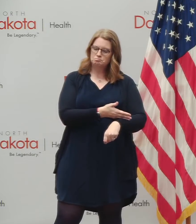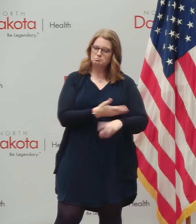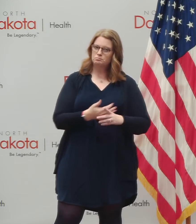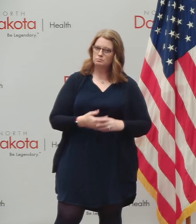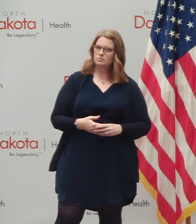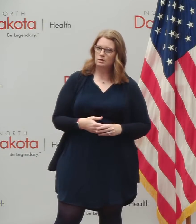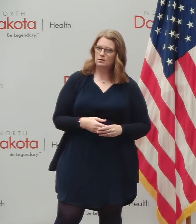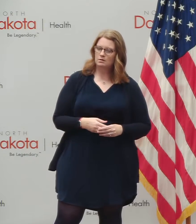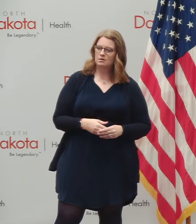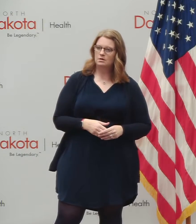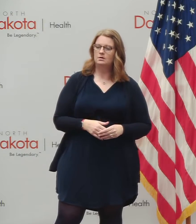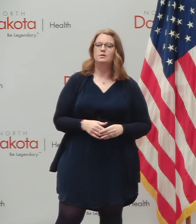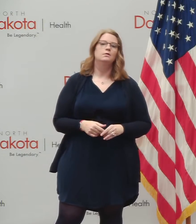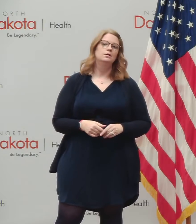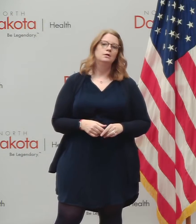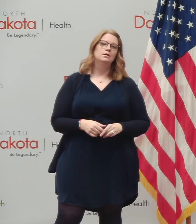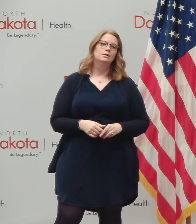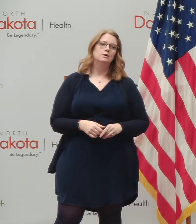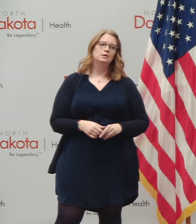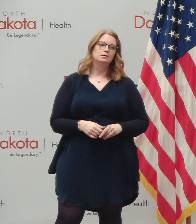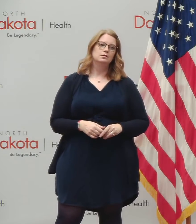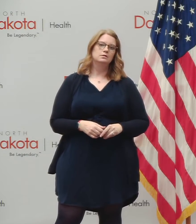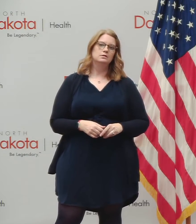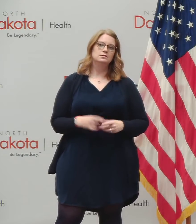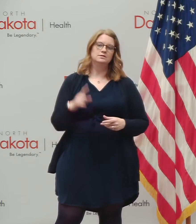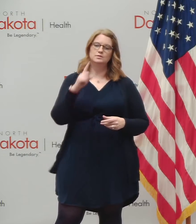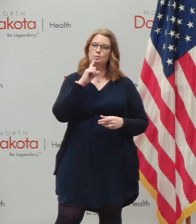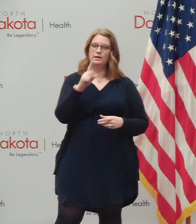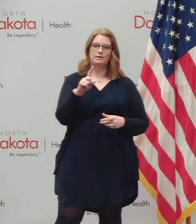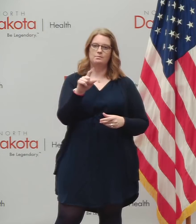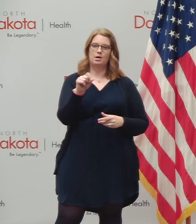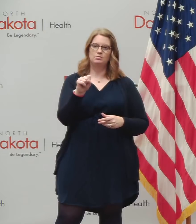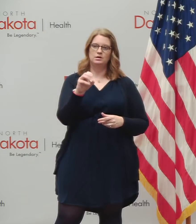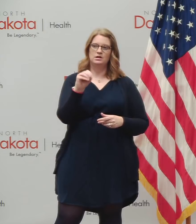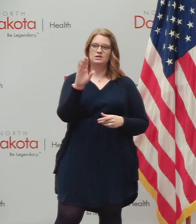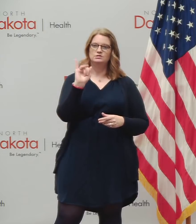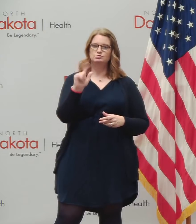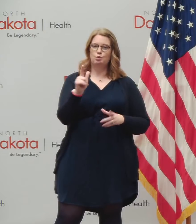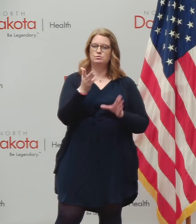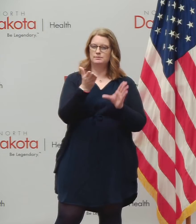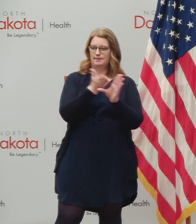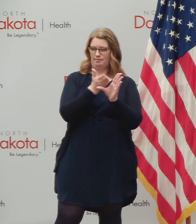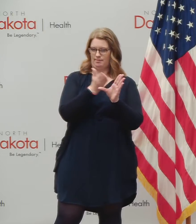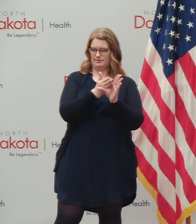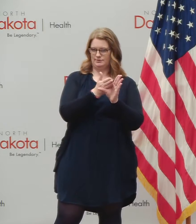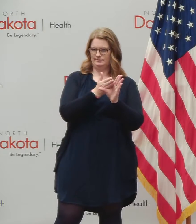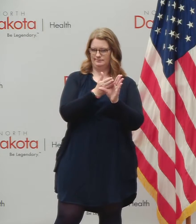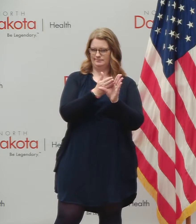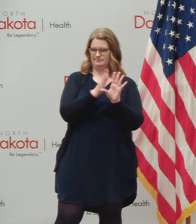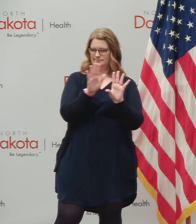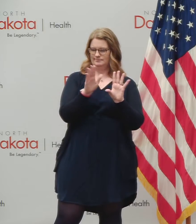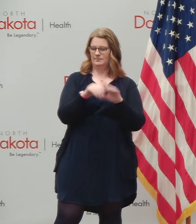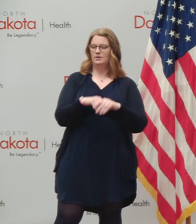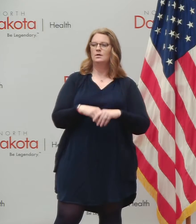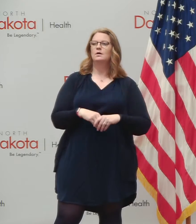this is about social psychology as much as it is about law.